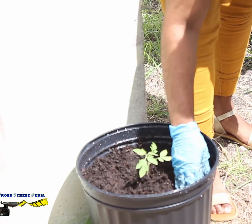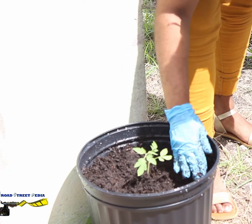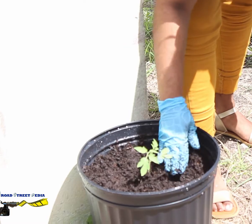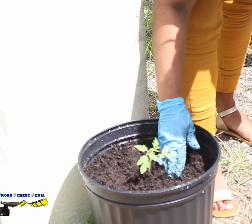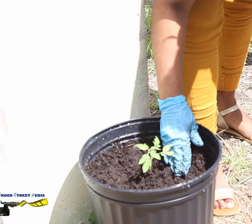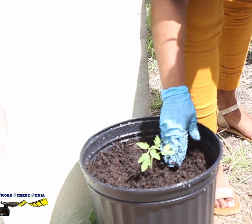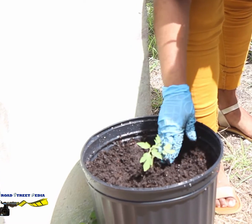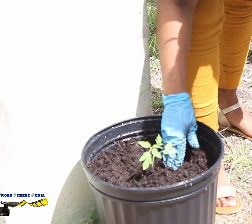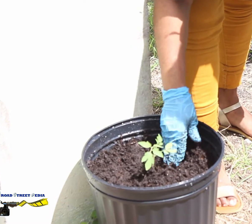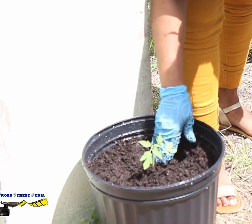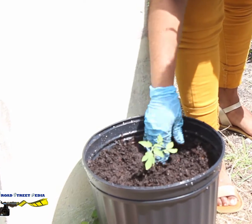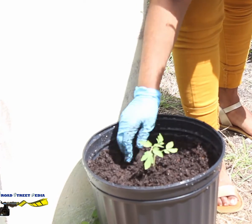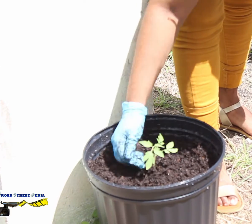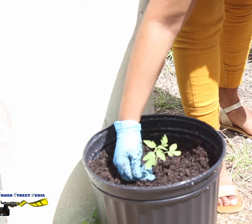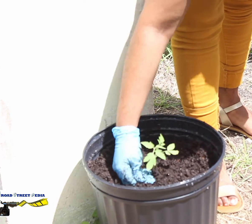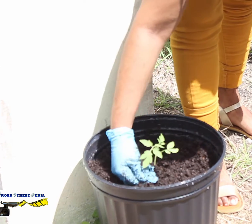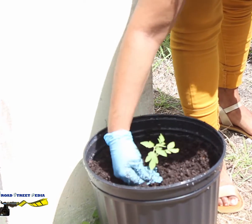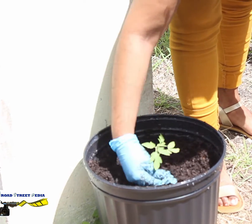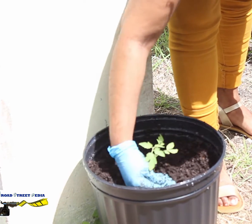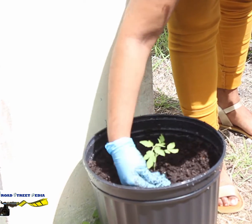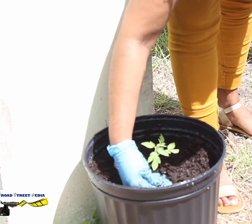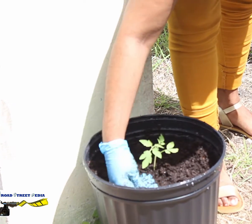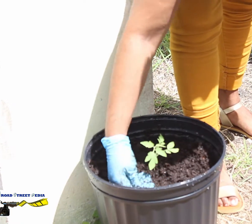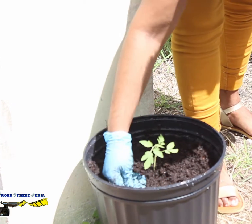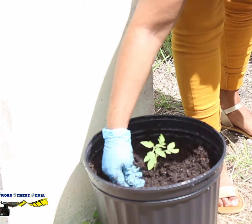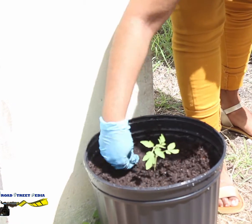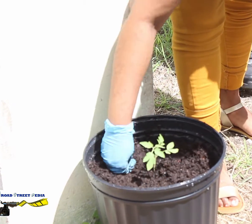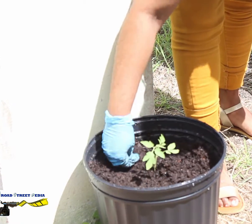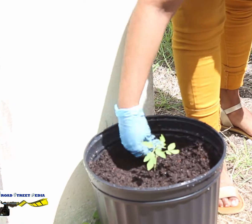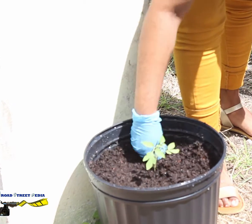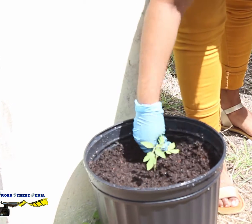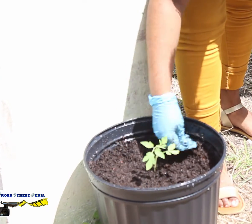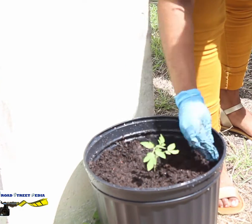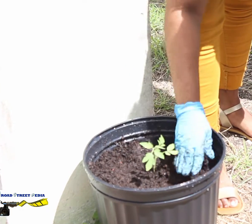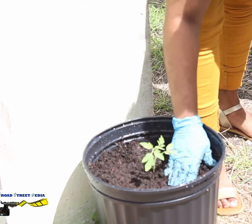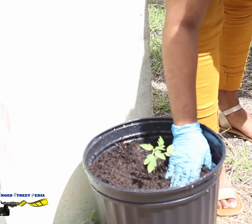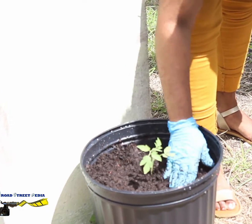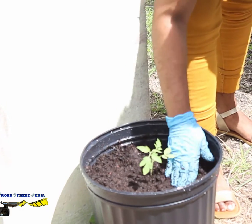Want to cover it anymore? Or not?